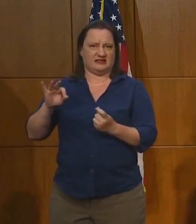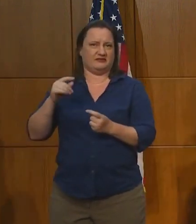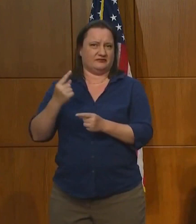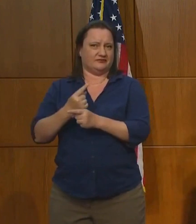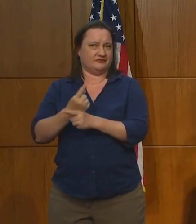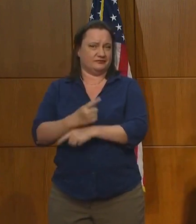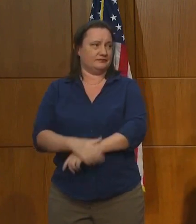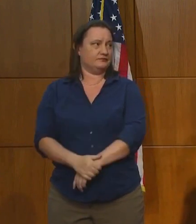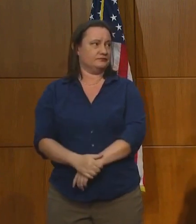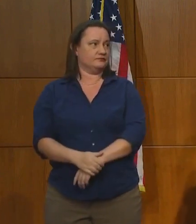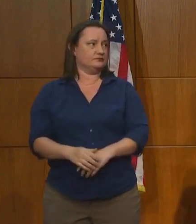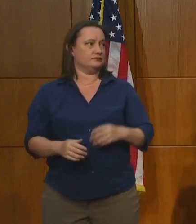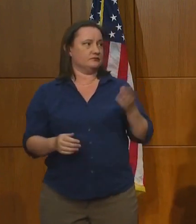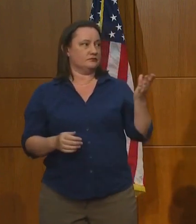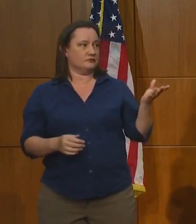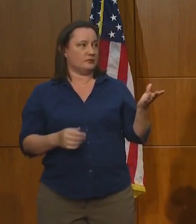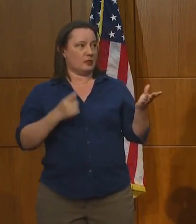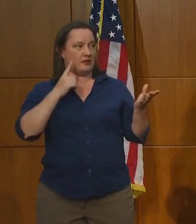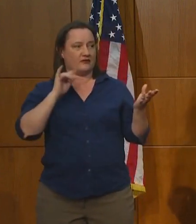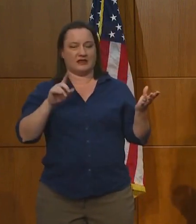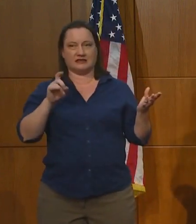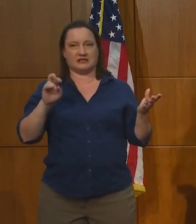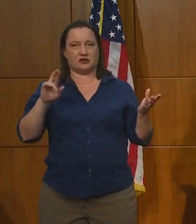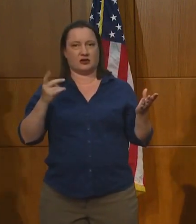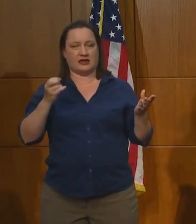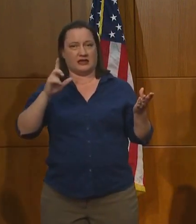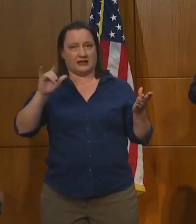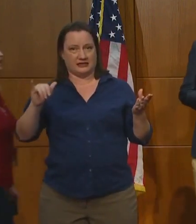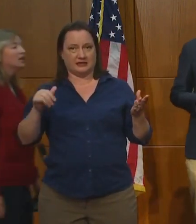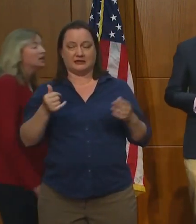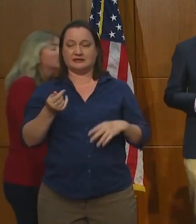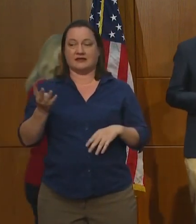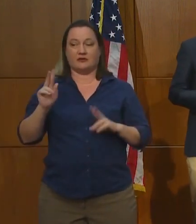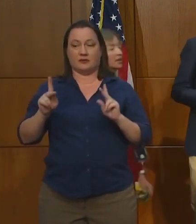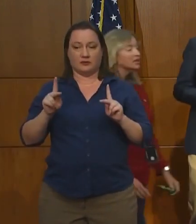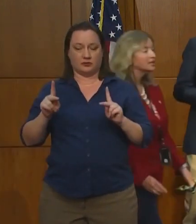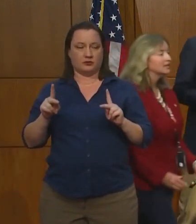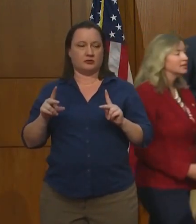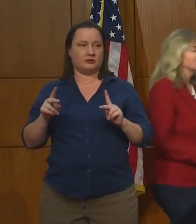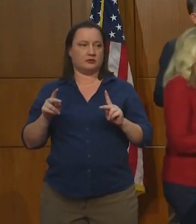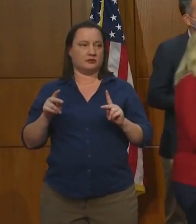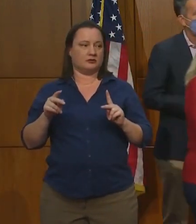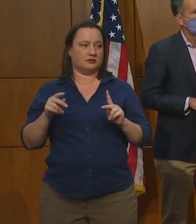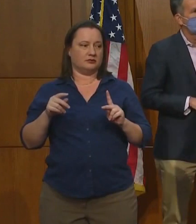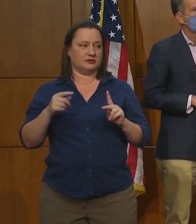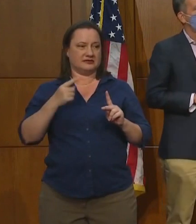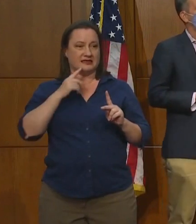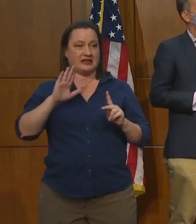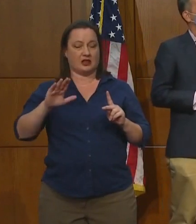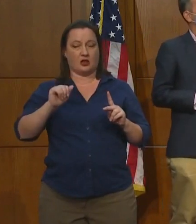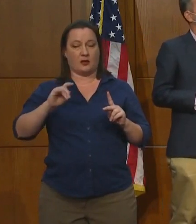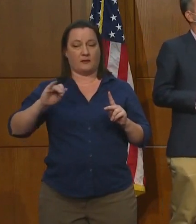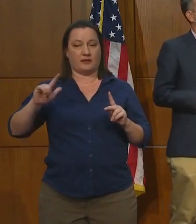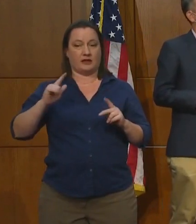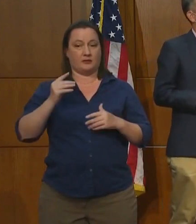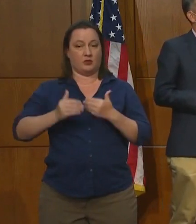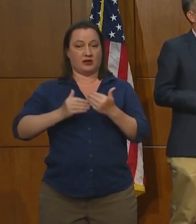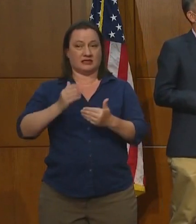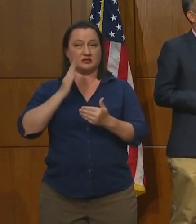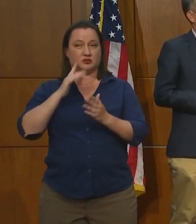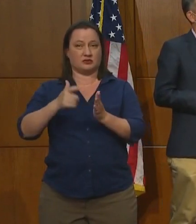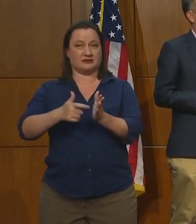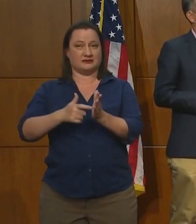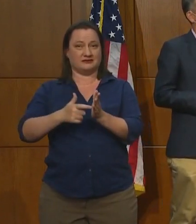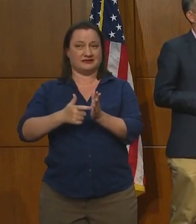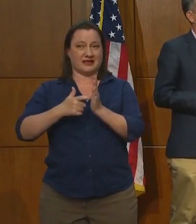To that, Dr. Healy, we have gotten several people who have been saying that they have been getting their appeal process is going to take months.